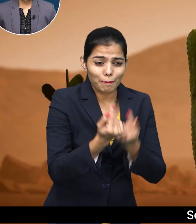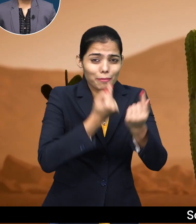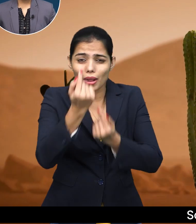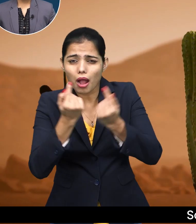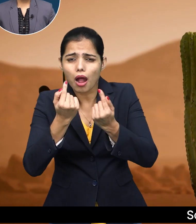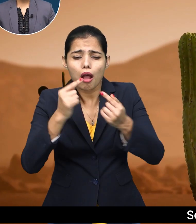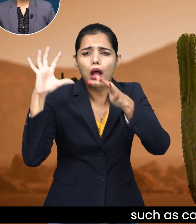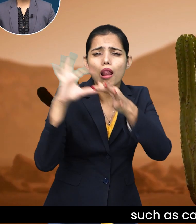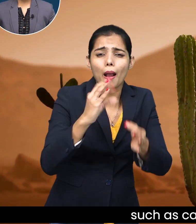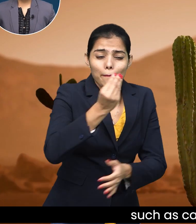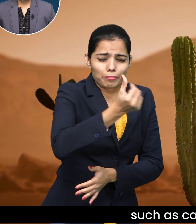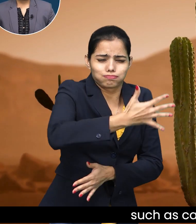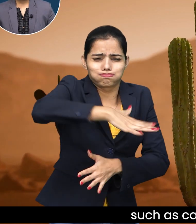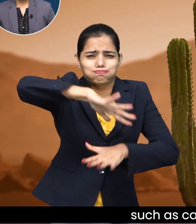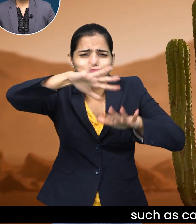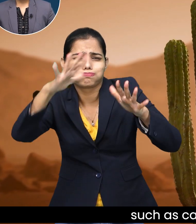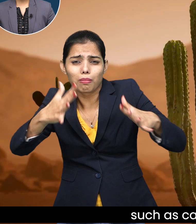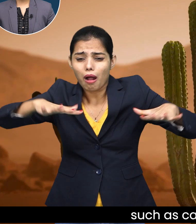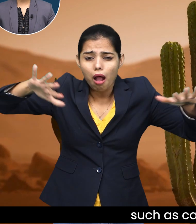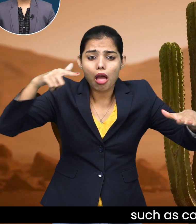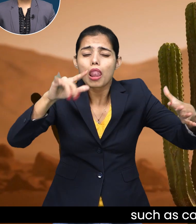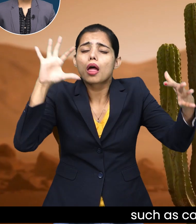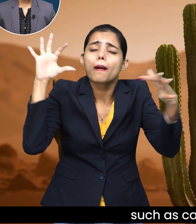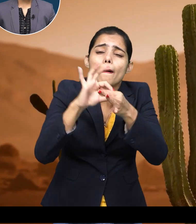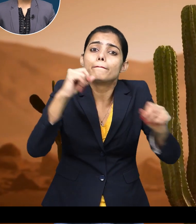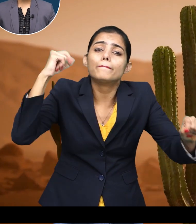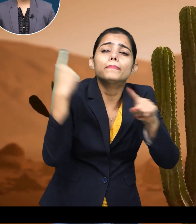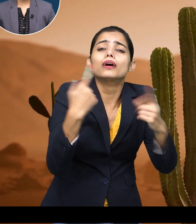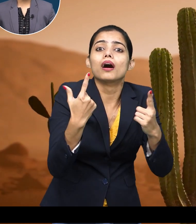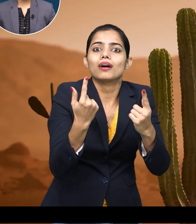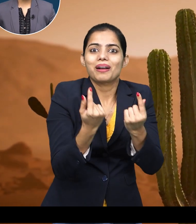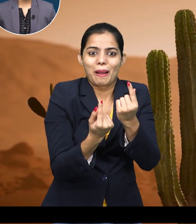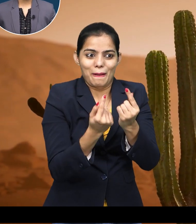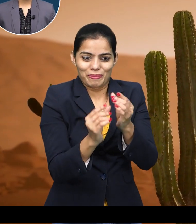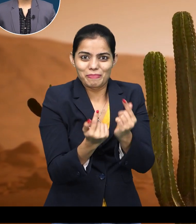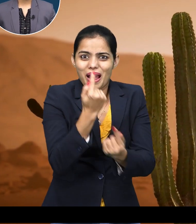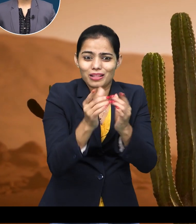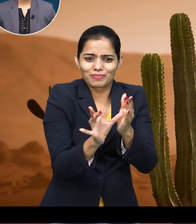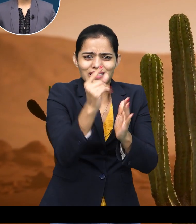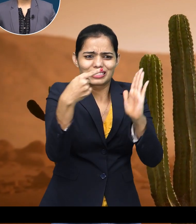Some plants, such as cacti, can even survive in deserts.